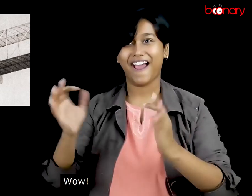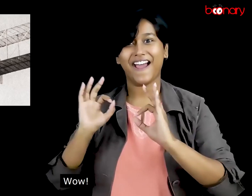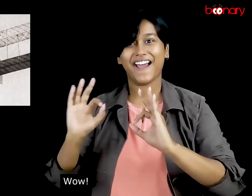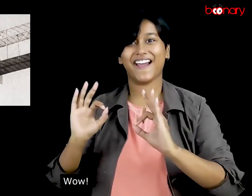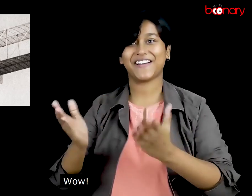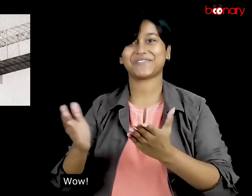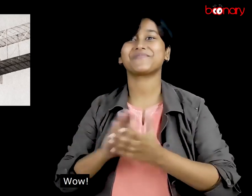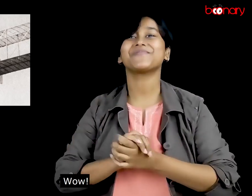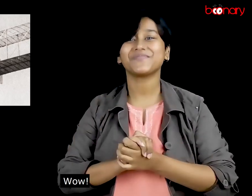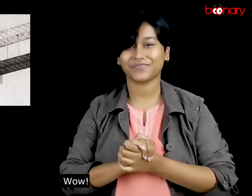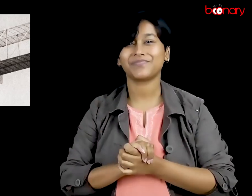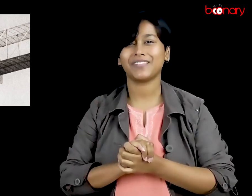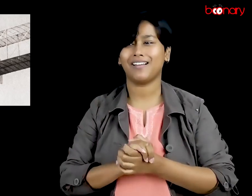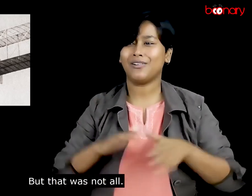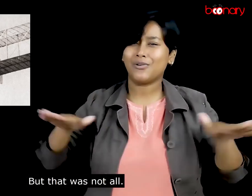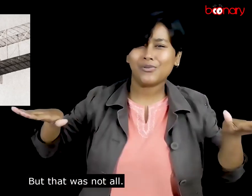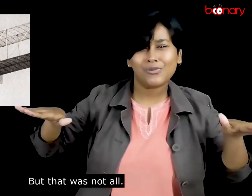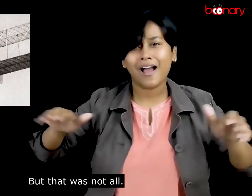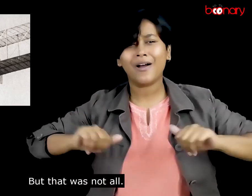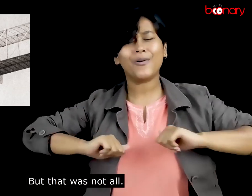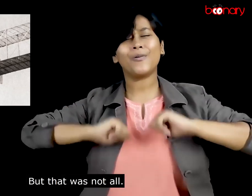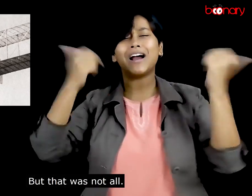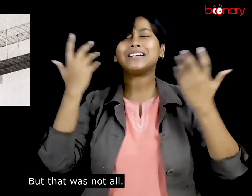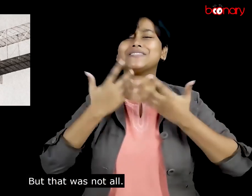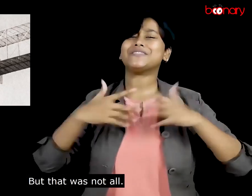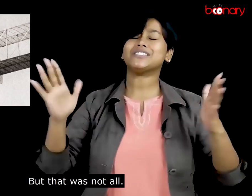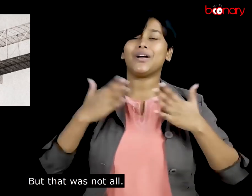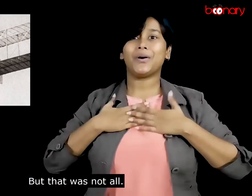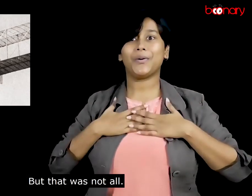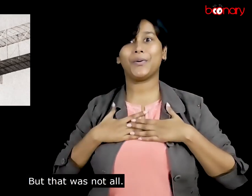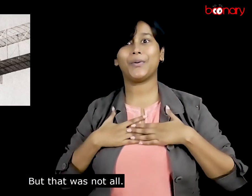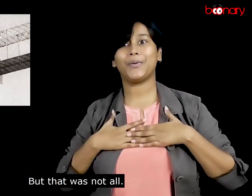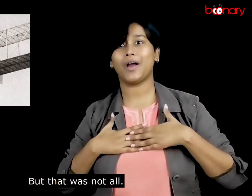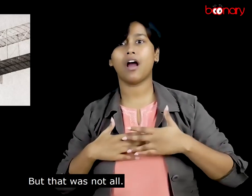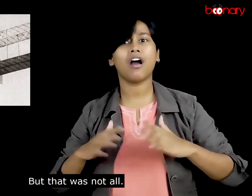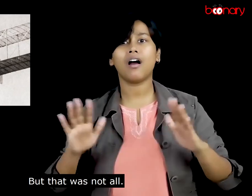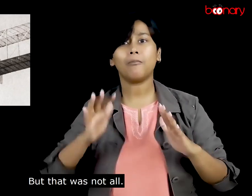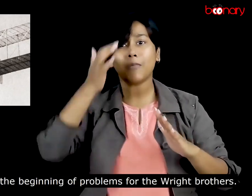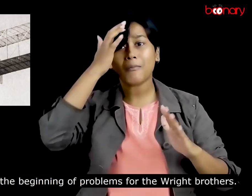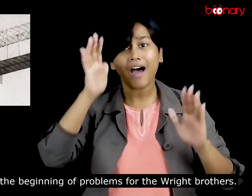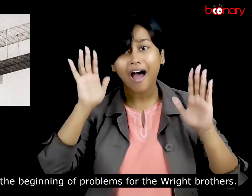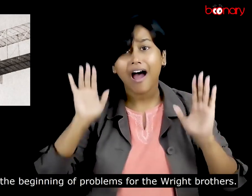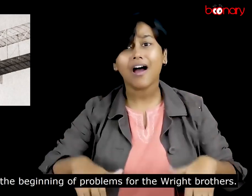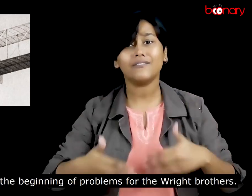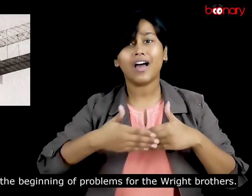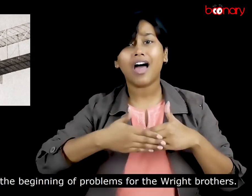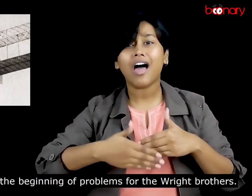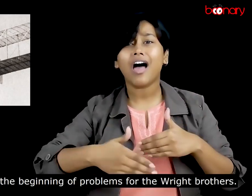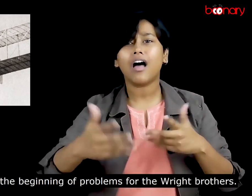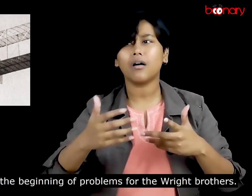Wow! But that was not all. This was just the beginning of